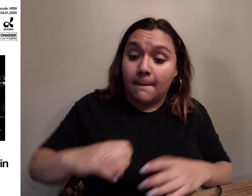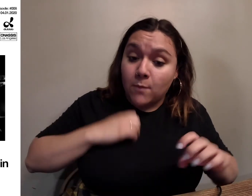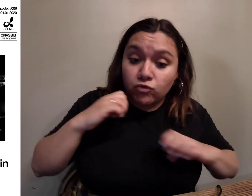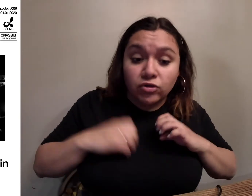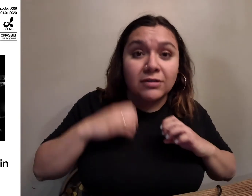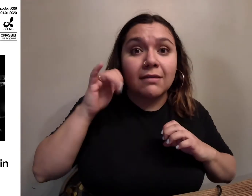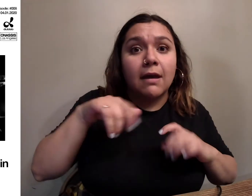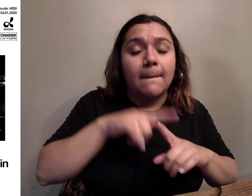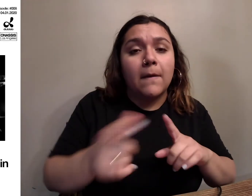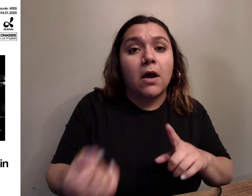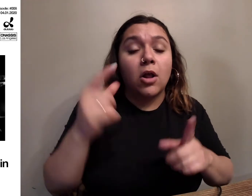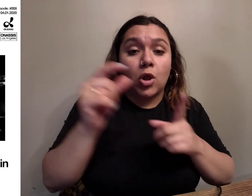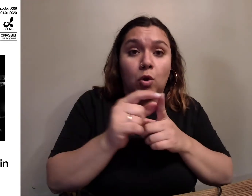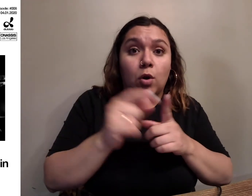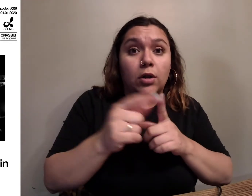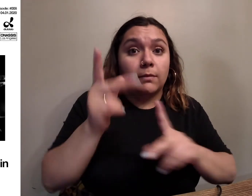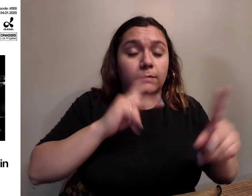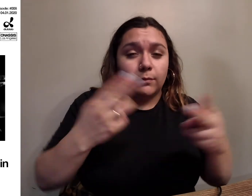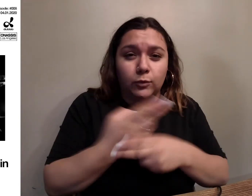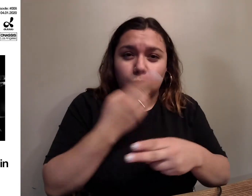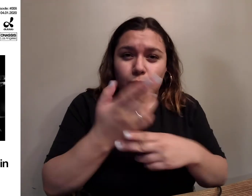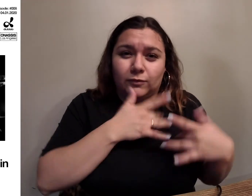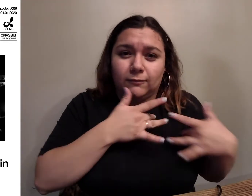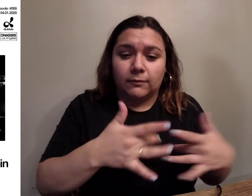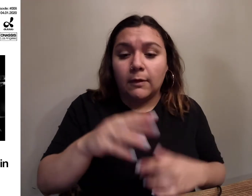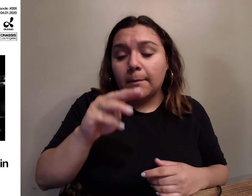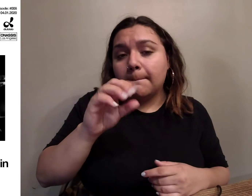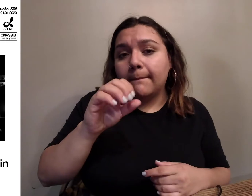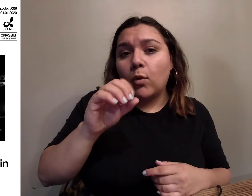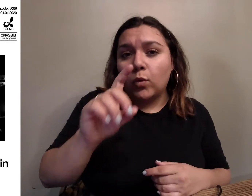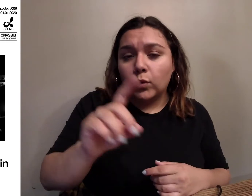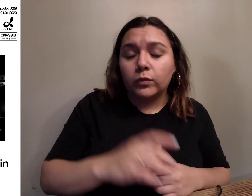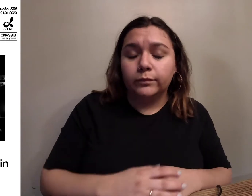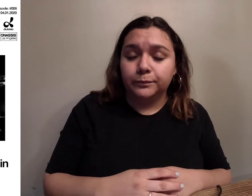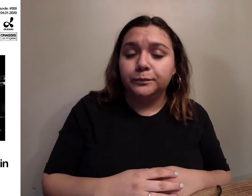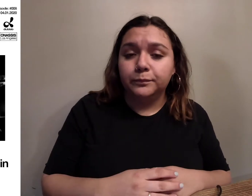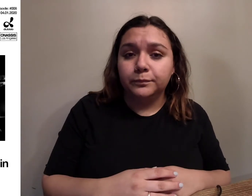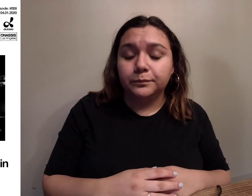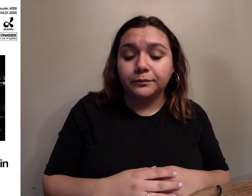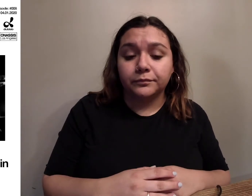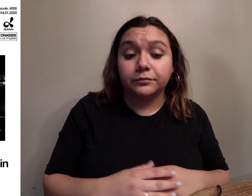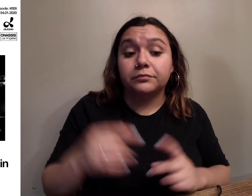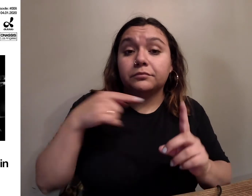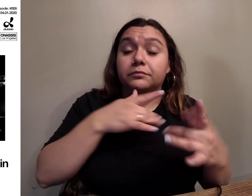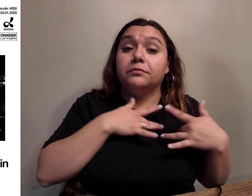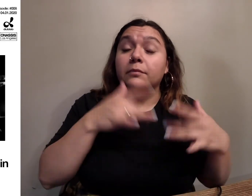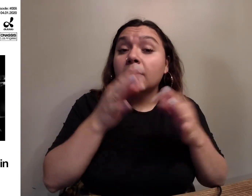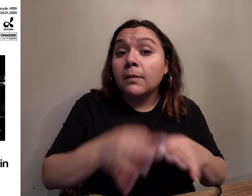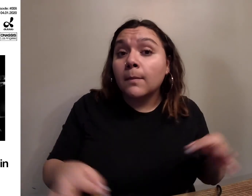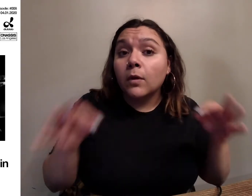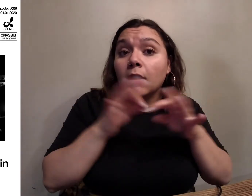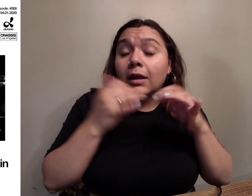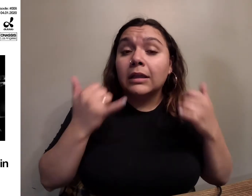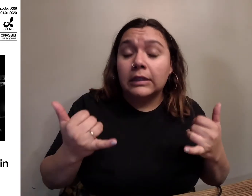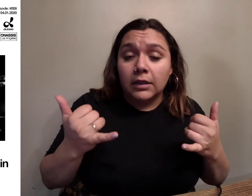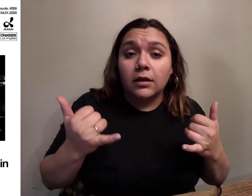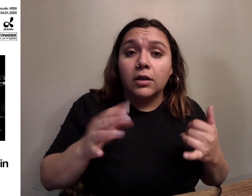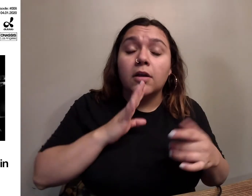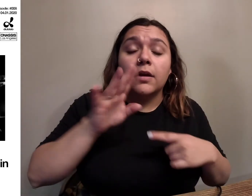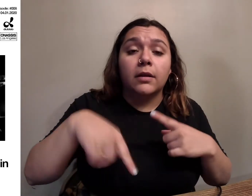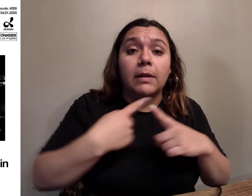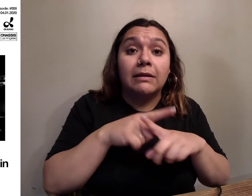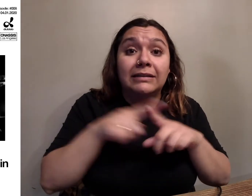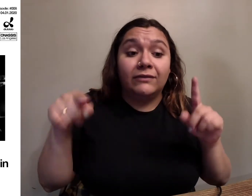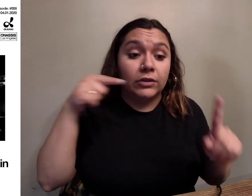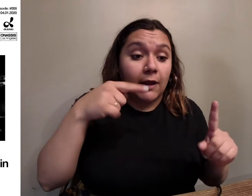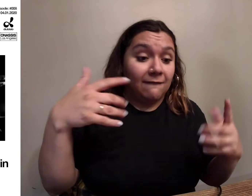but the word that Heidegger uses is moods. And one thing that is particularly kind of important at this point is the distinction he makes between